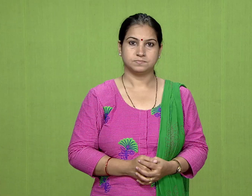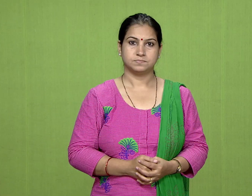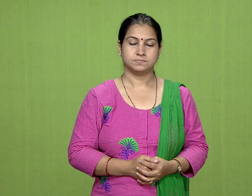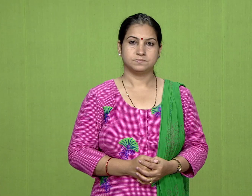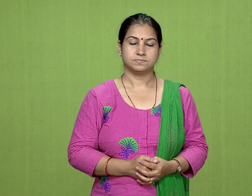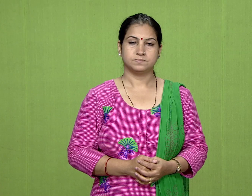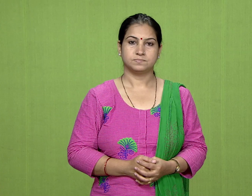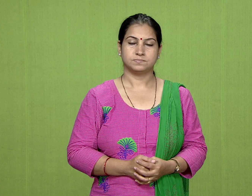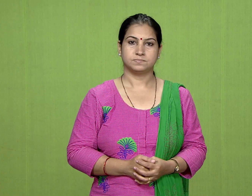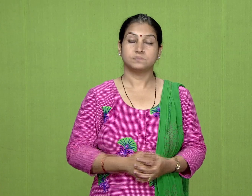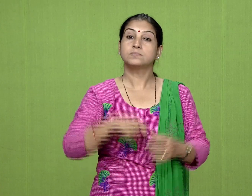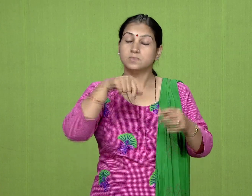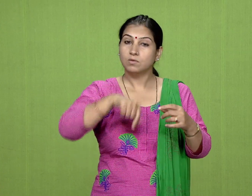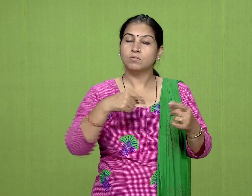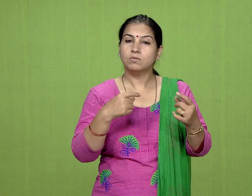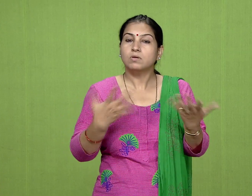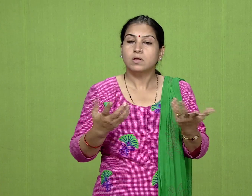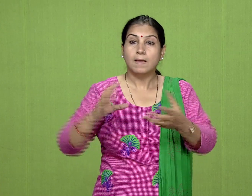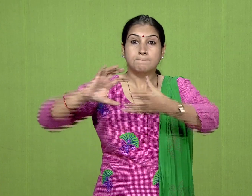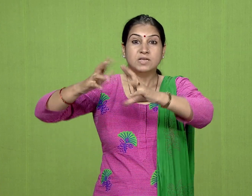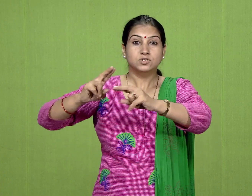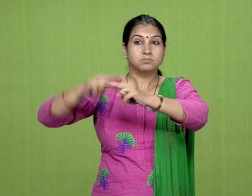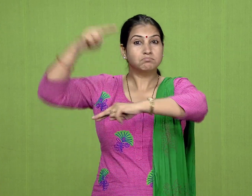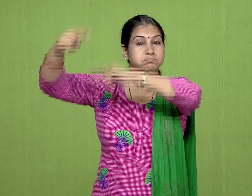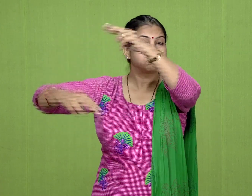Talking about the manufacturing process of yarns by machine,